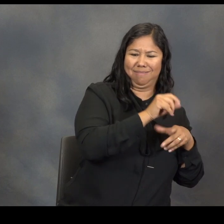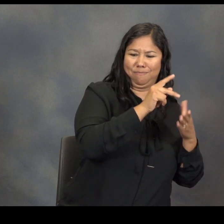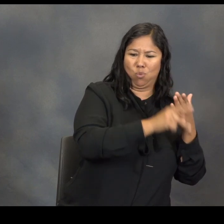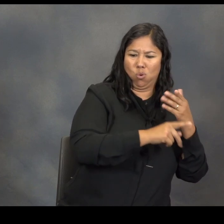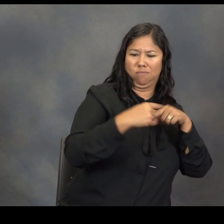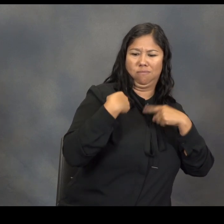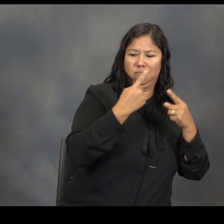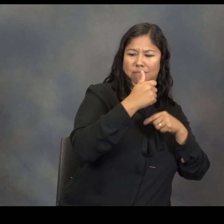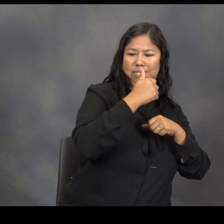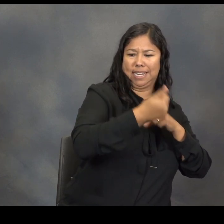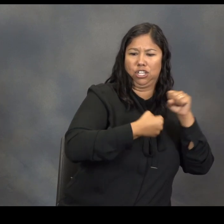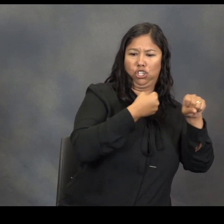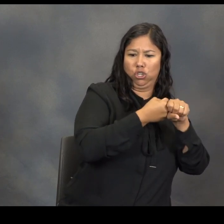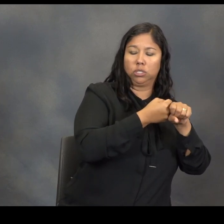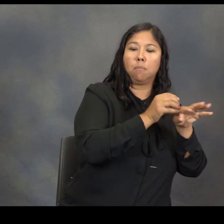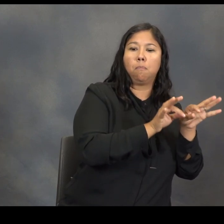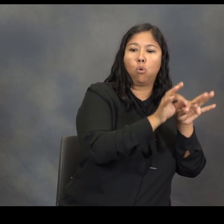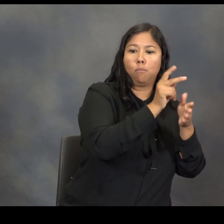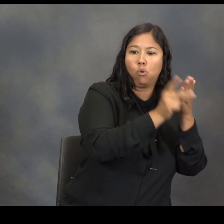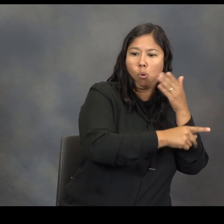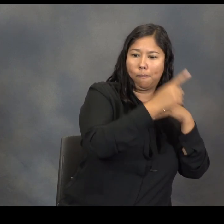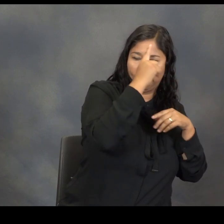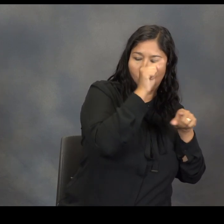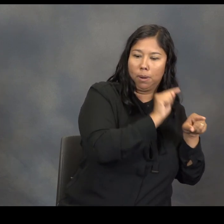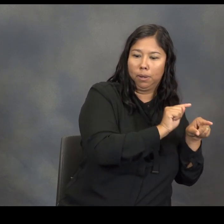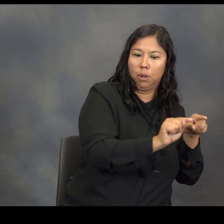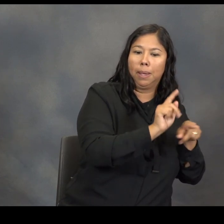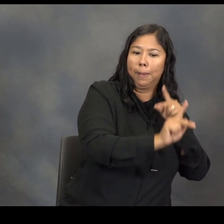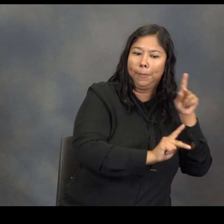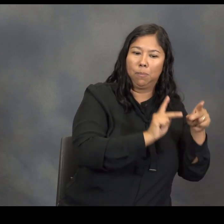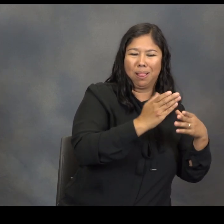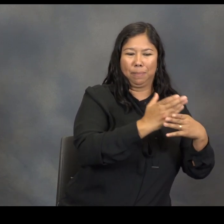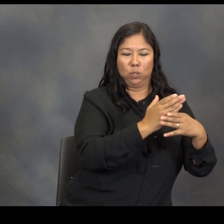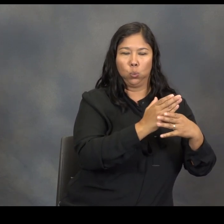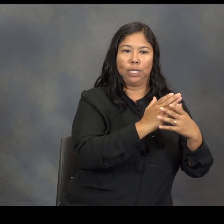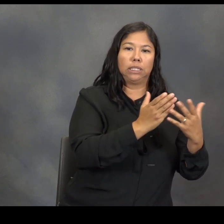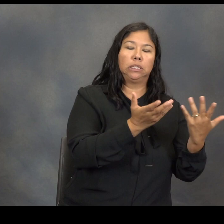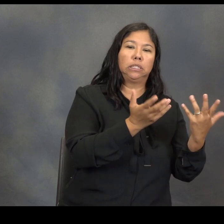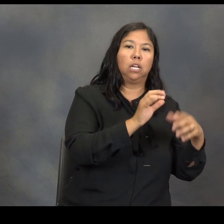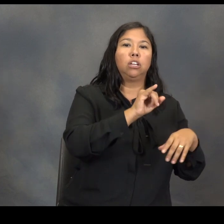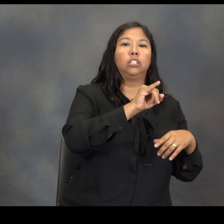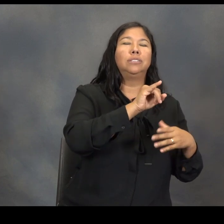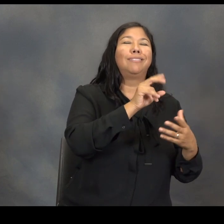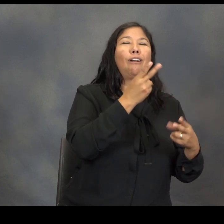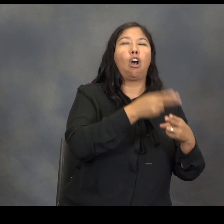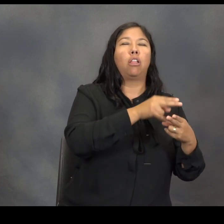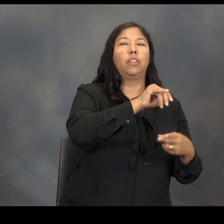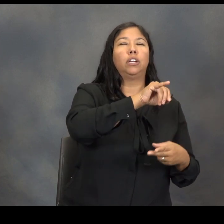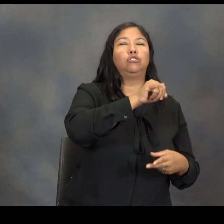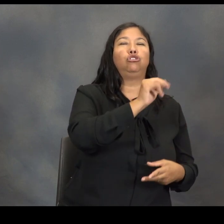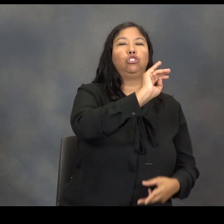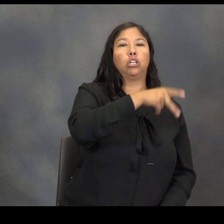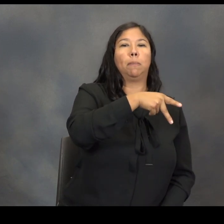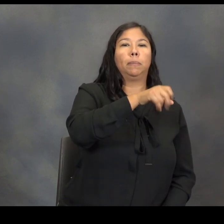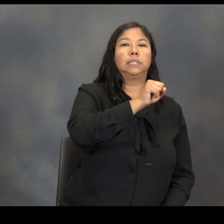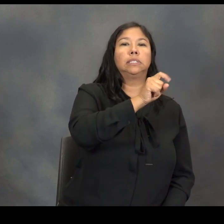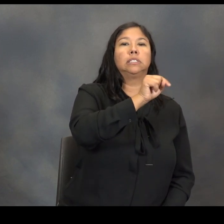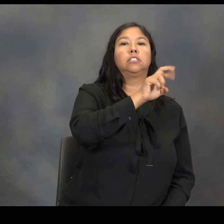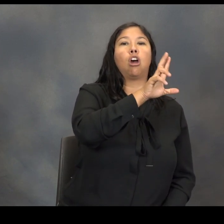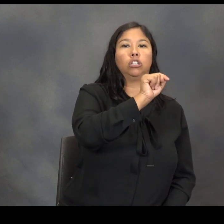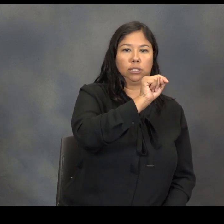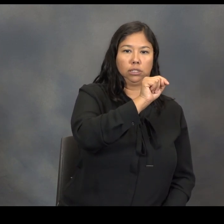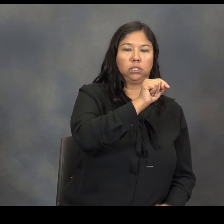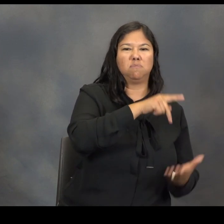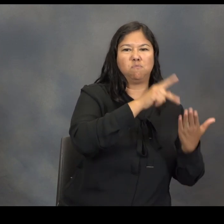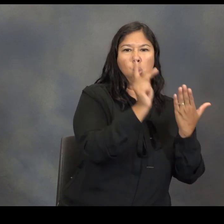decade. An important program for folks that are kind of in between. There's a sweet spot with Jumpstart. So folks that